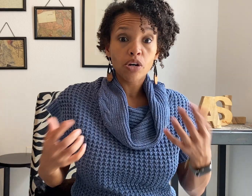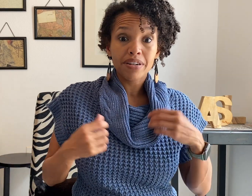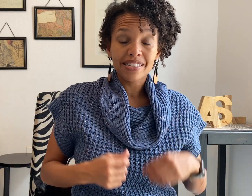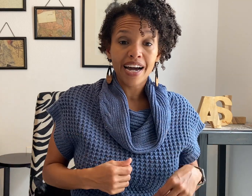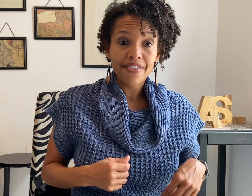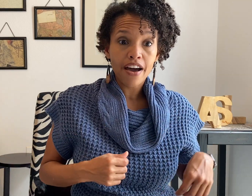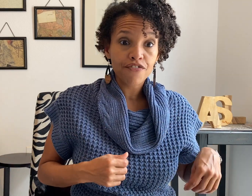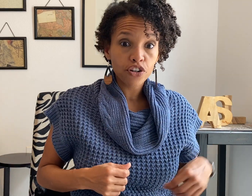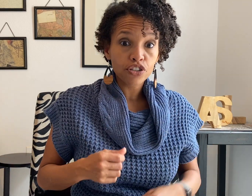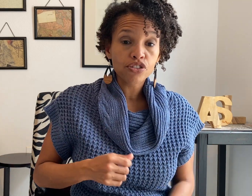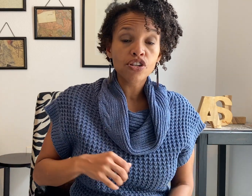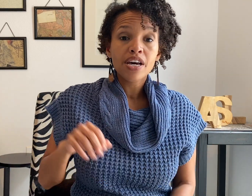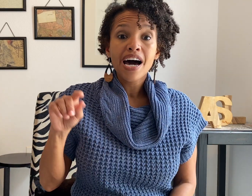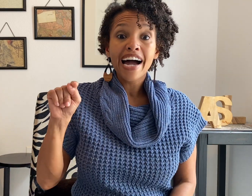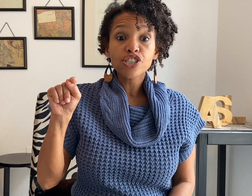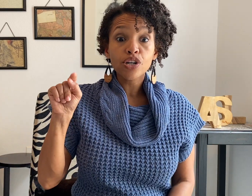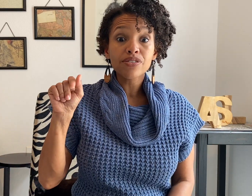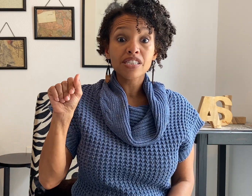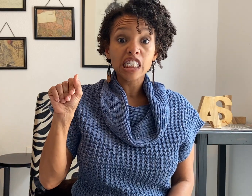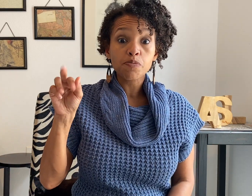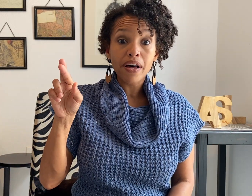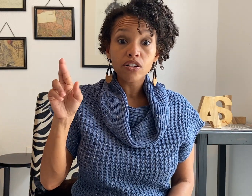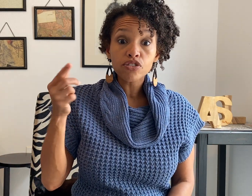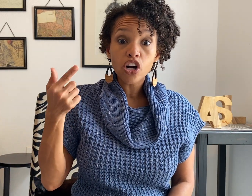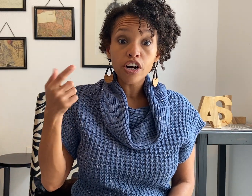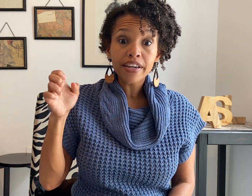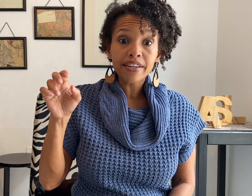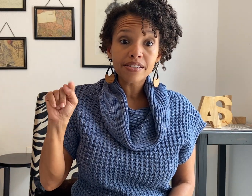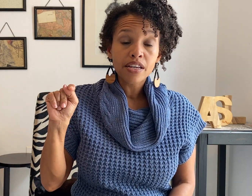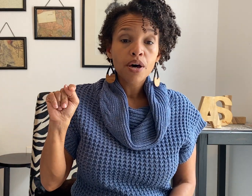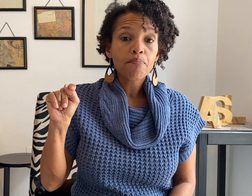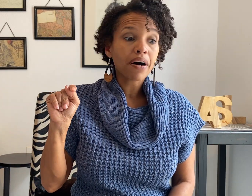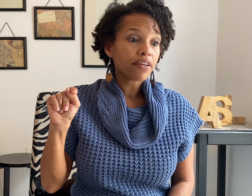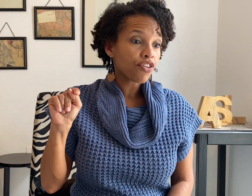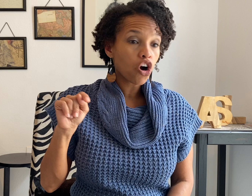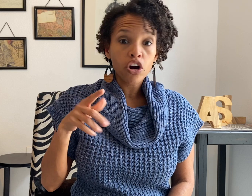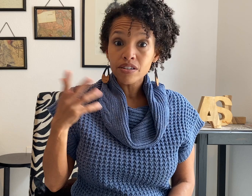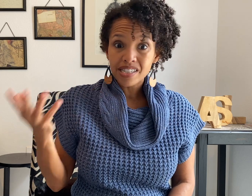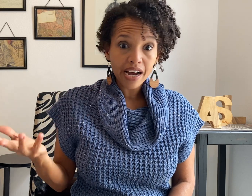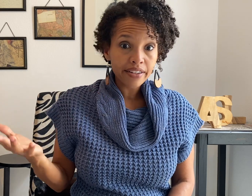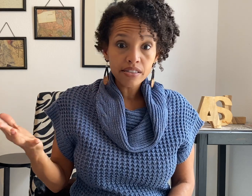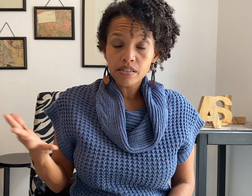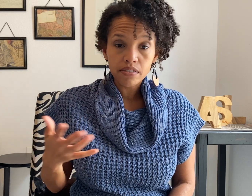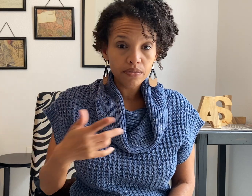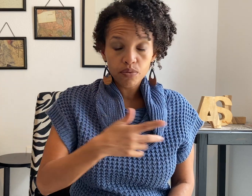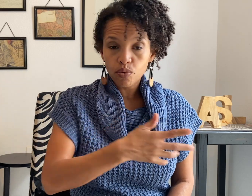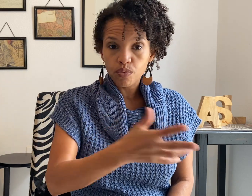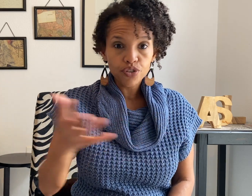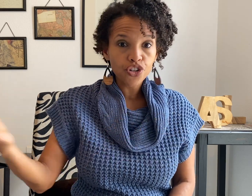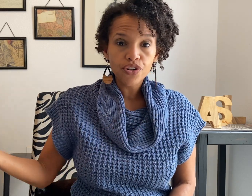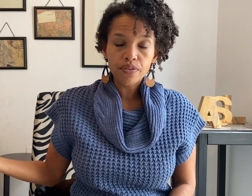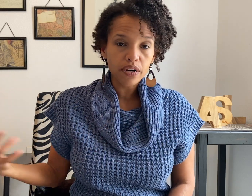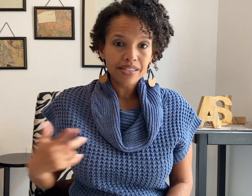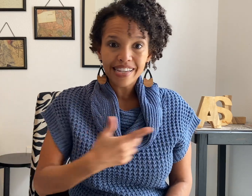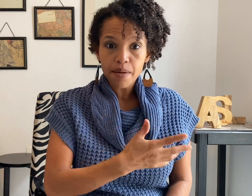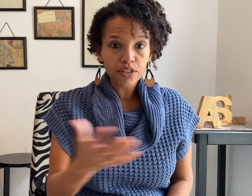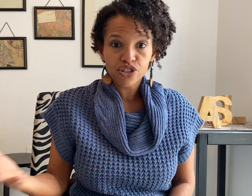going to sign that first. I chose to spell Target, but there are signs, established signs